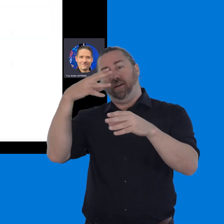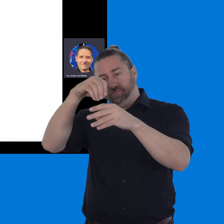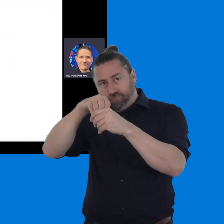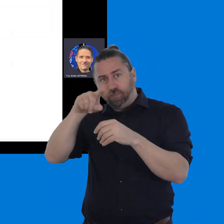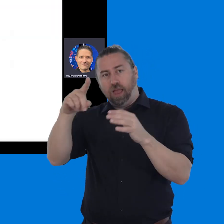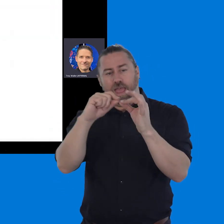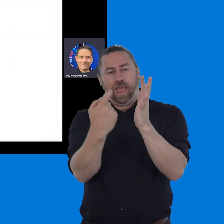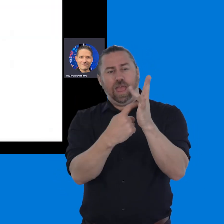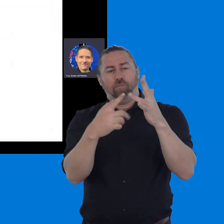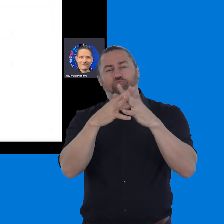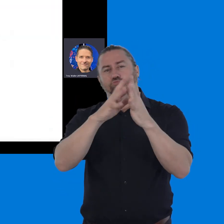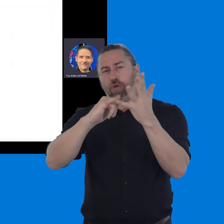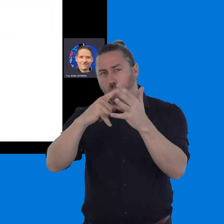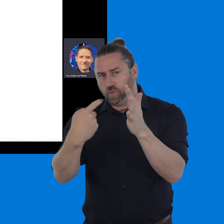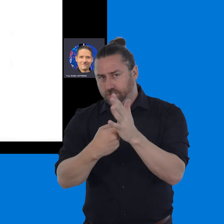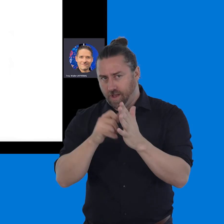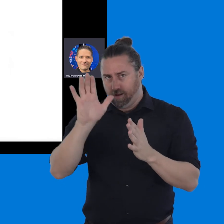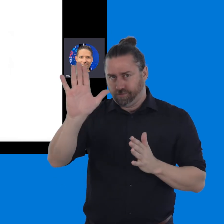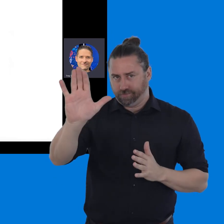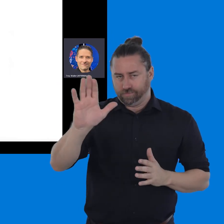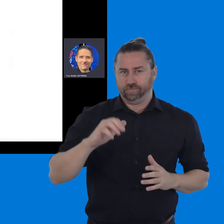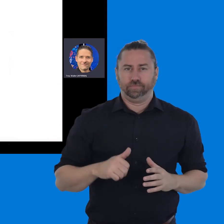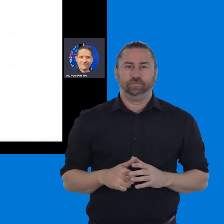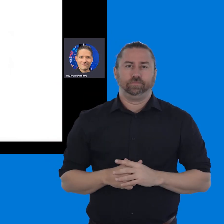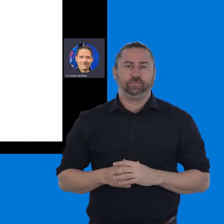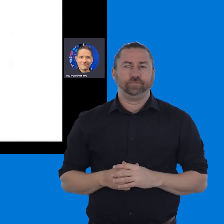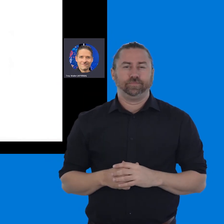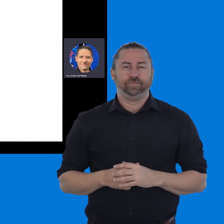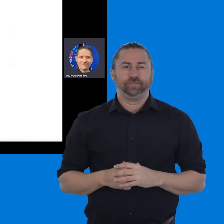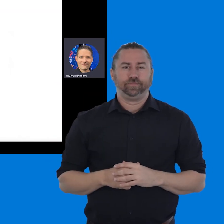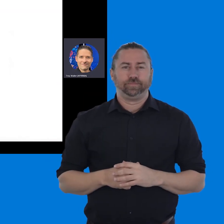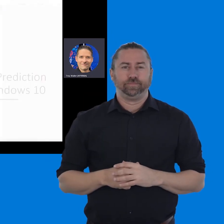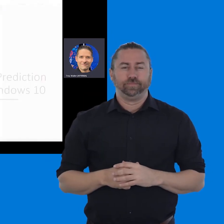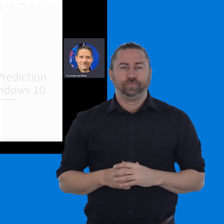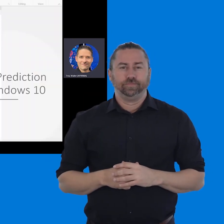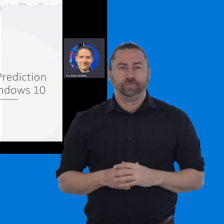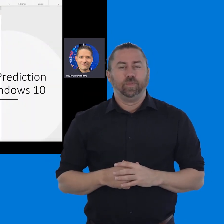So that's editor in the browser.